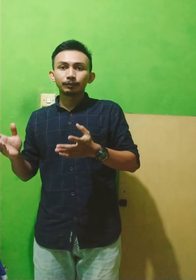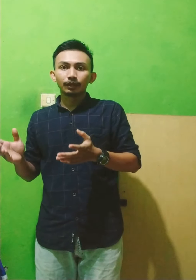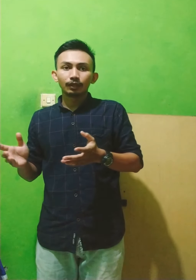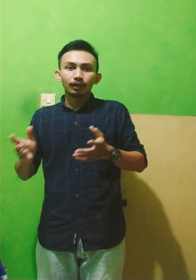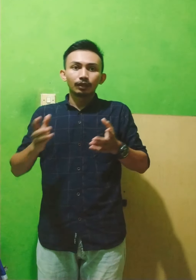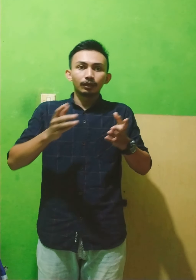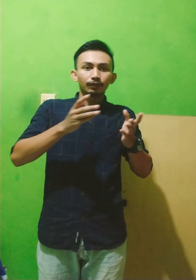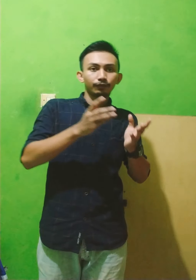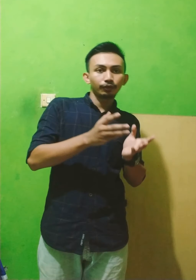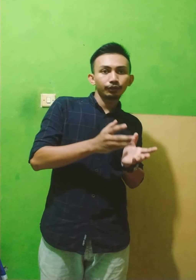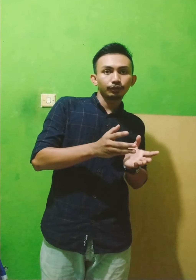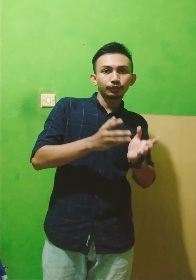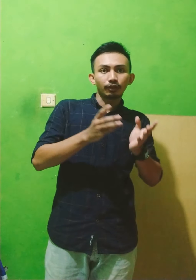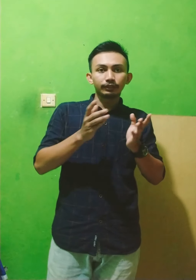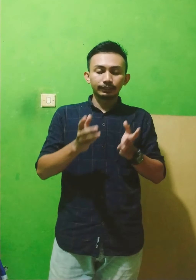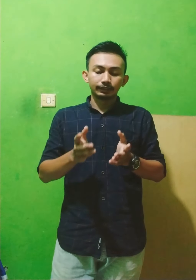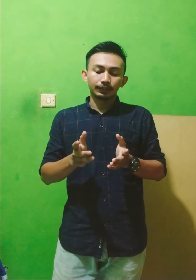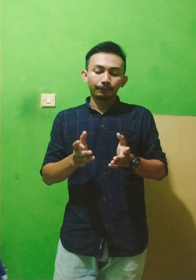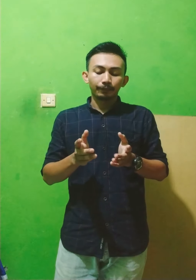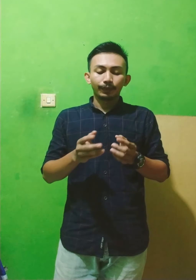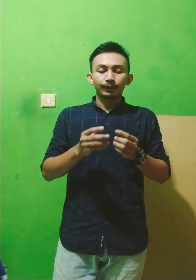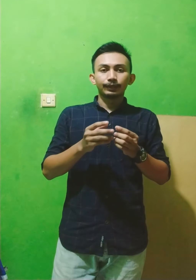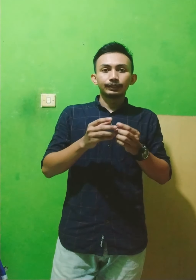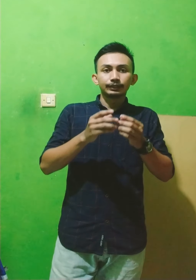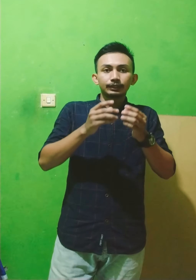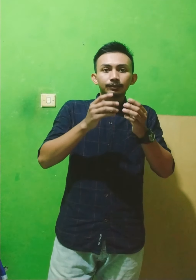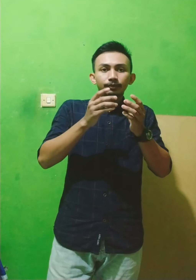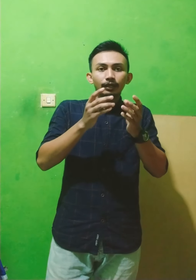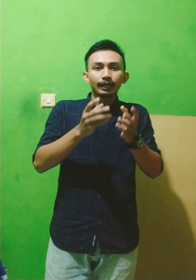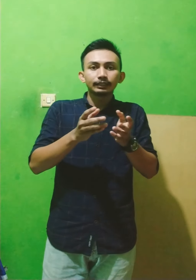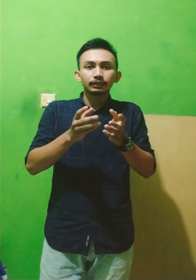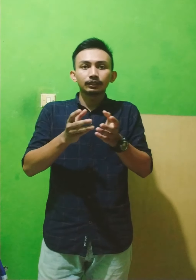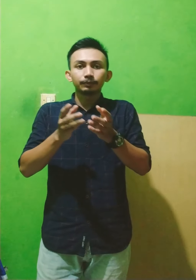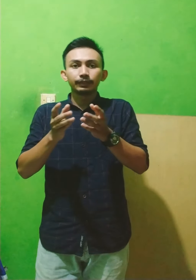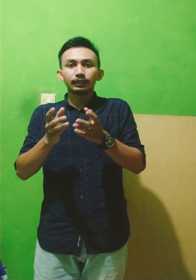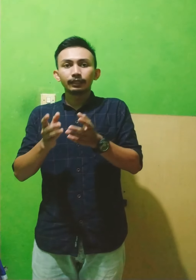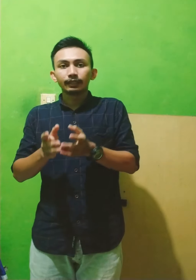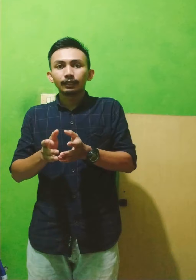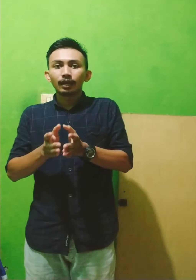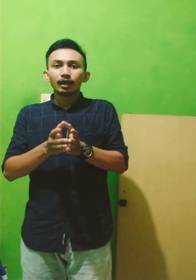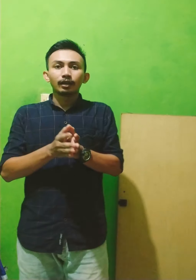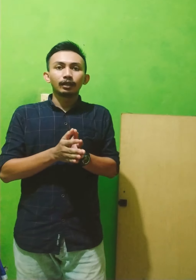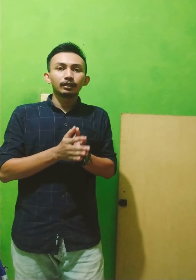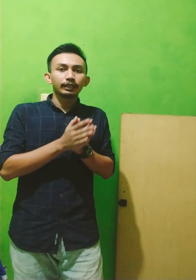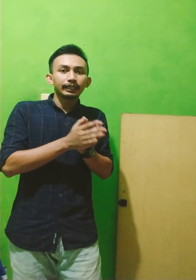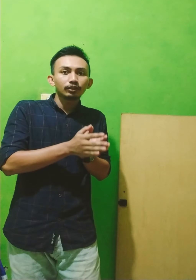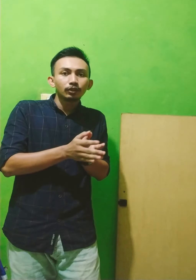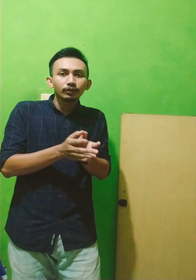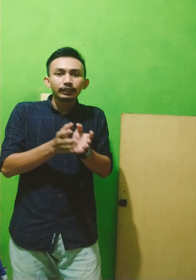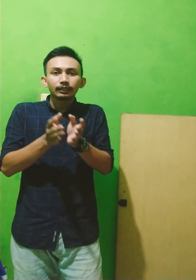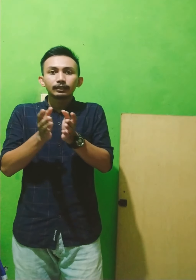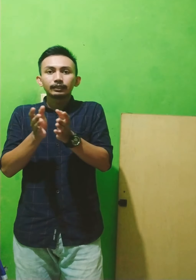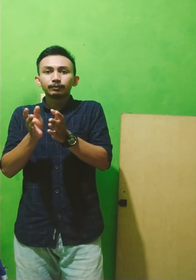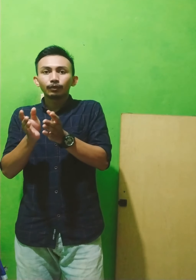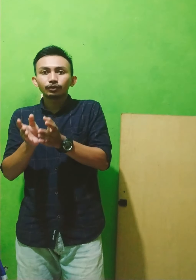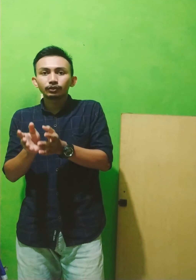accessible for your audience. Summarize should be lean only including the most